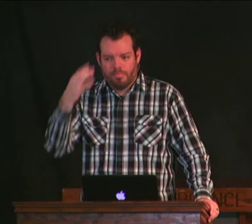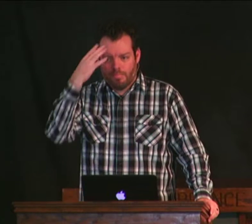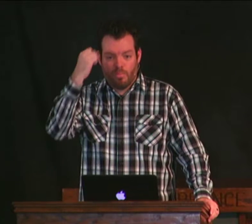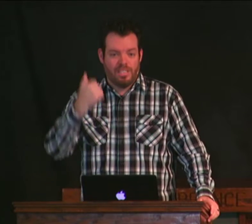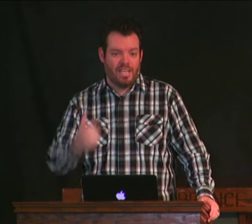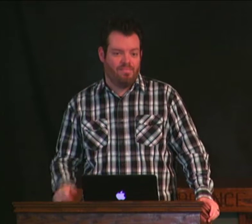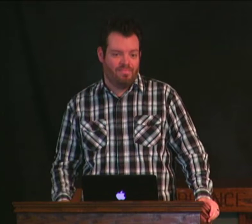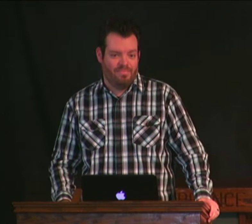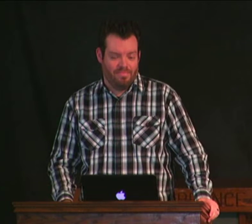Memories help.